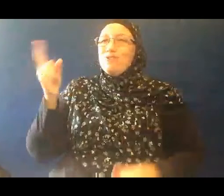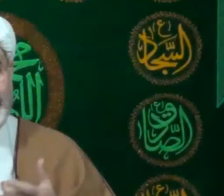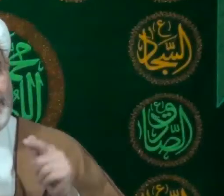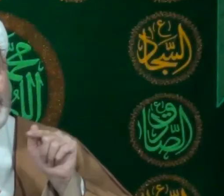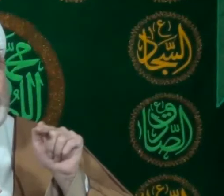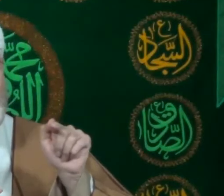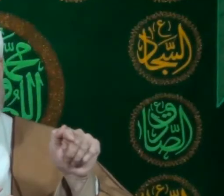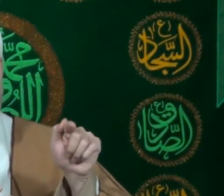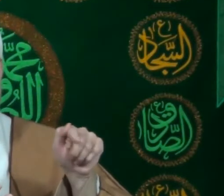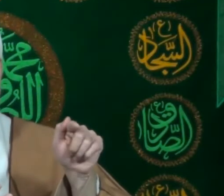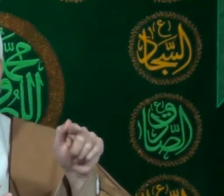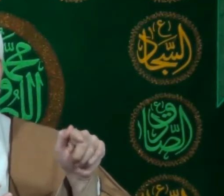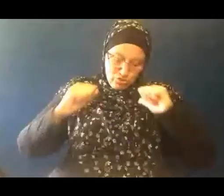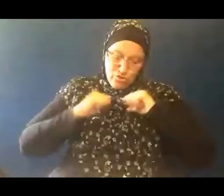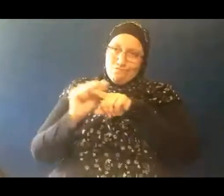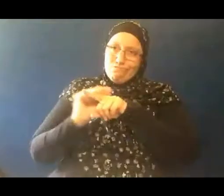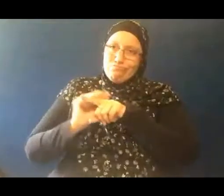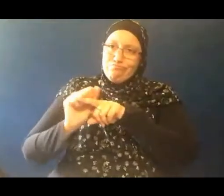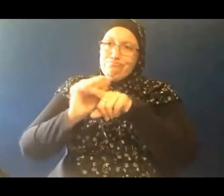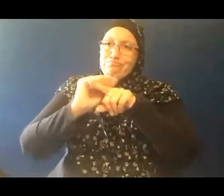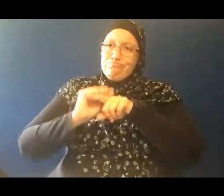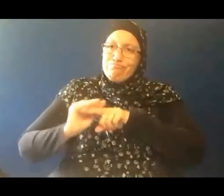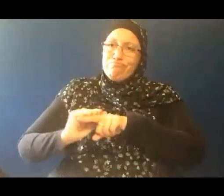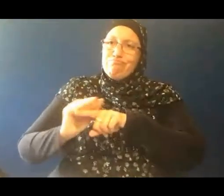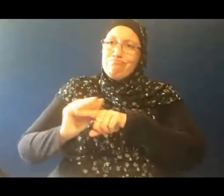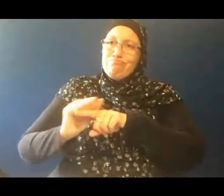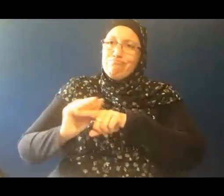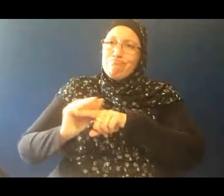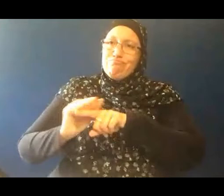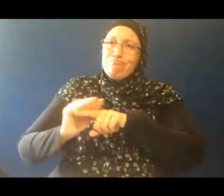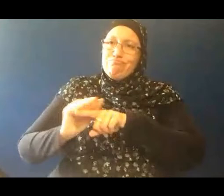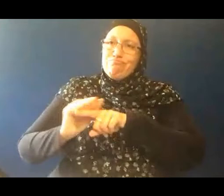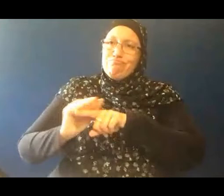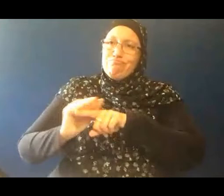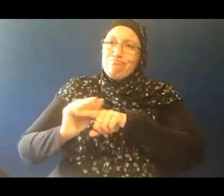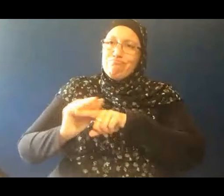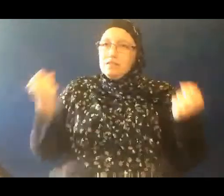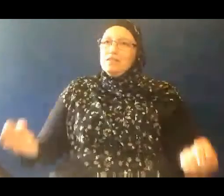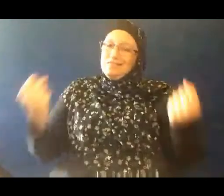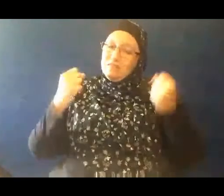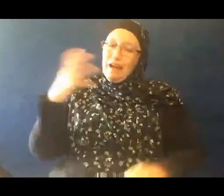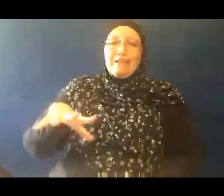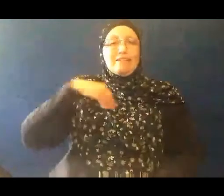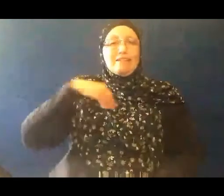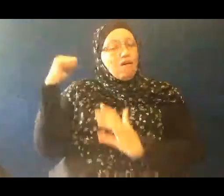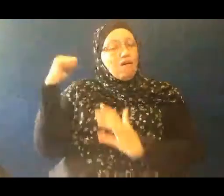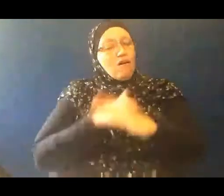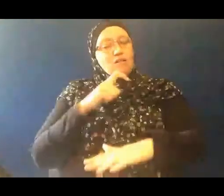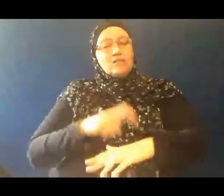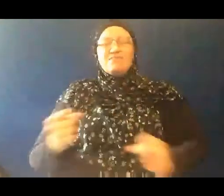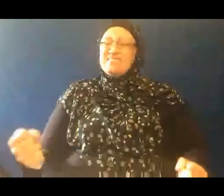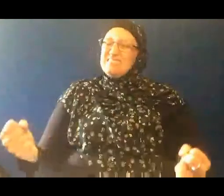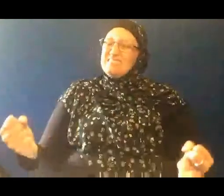train yourself. In as much as that weightlifter was training and accepting the hardship of training, hardship